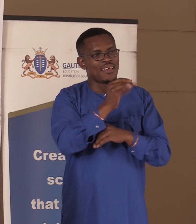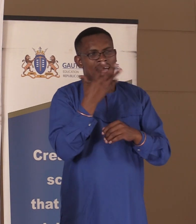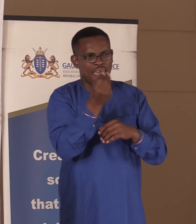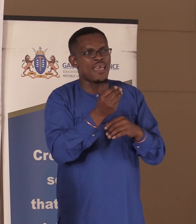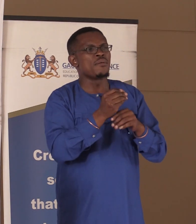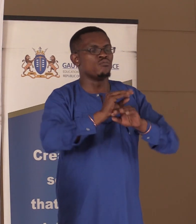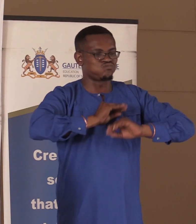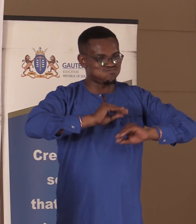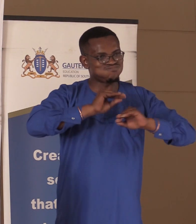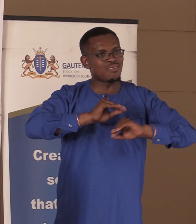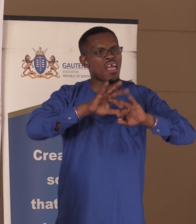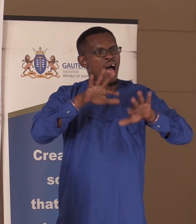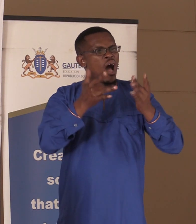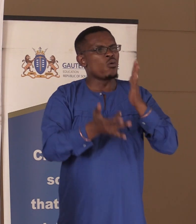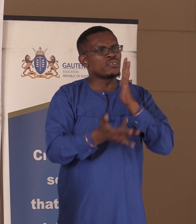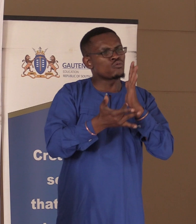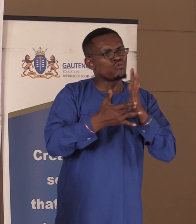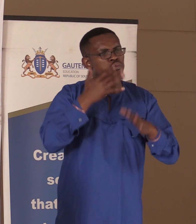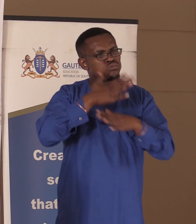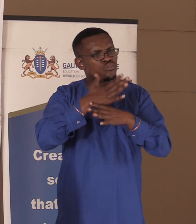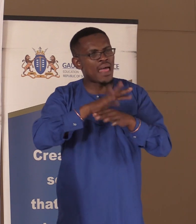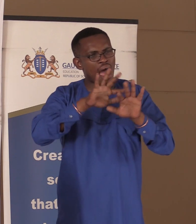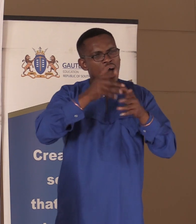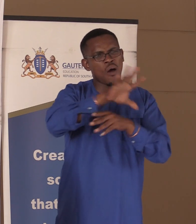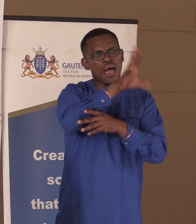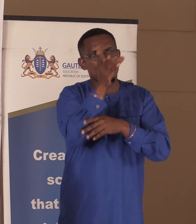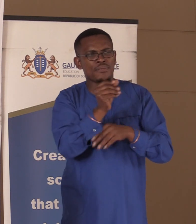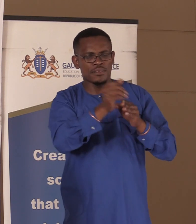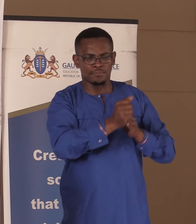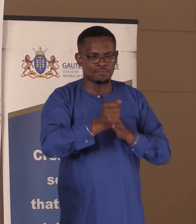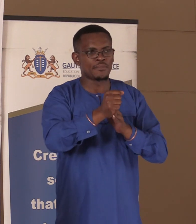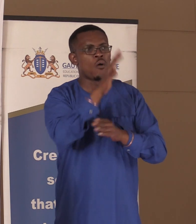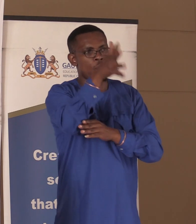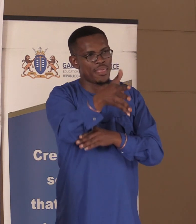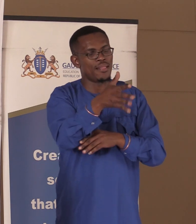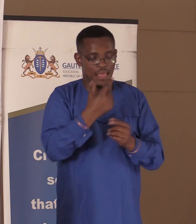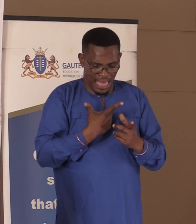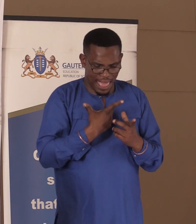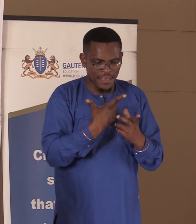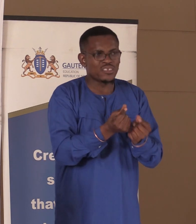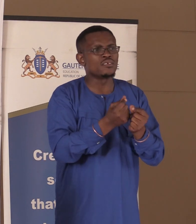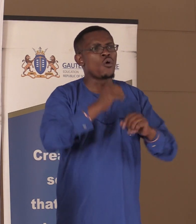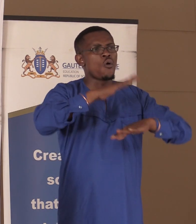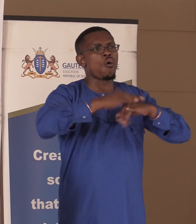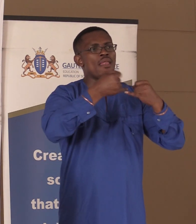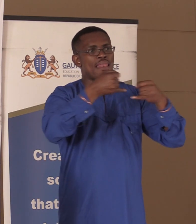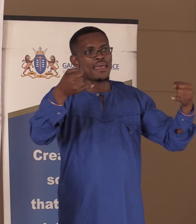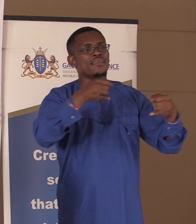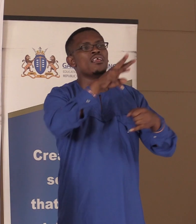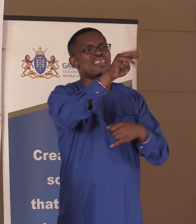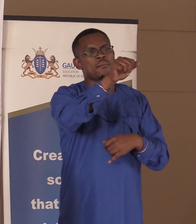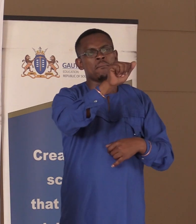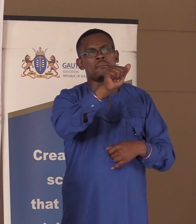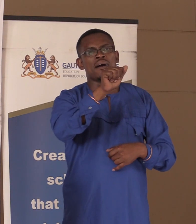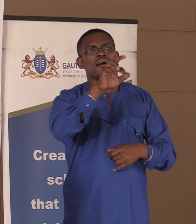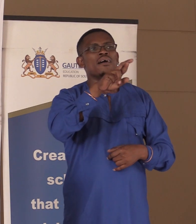on artificial intelligence and how Africa can lead. And I did it online with Professor Vukosi Marivate, who's